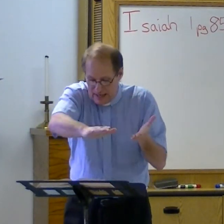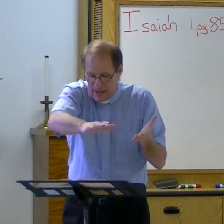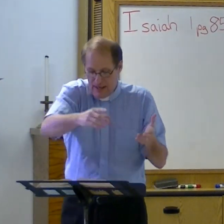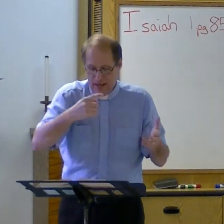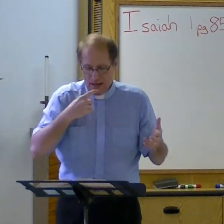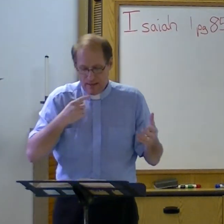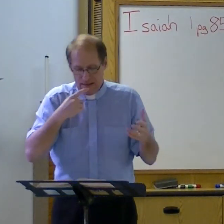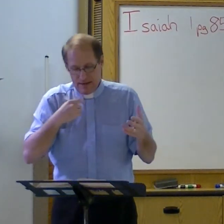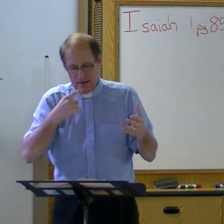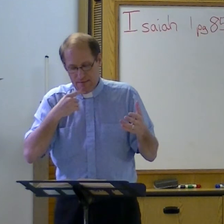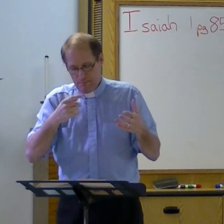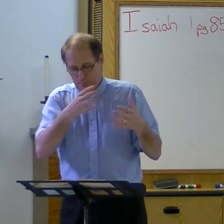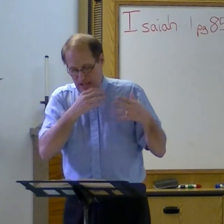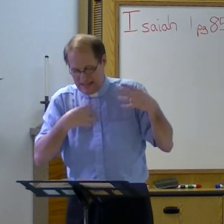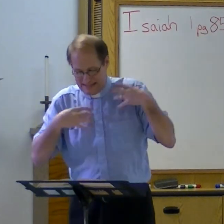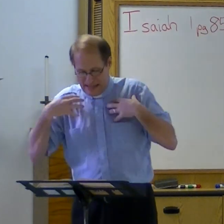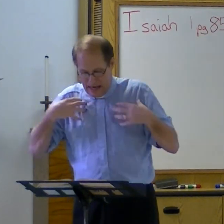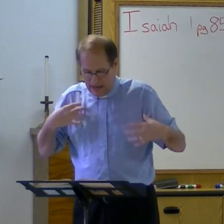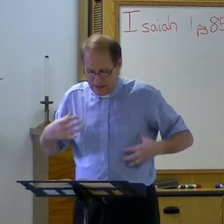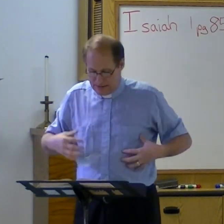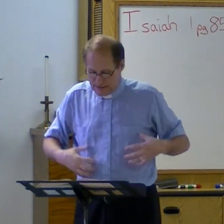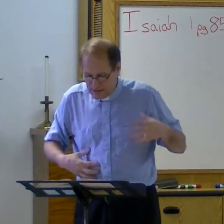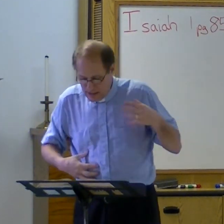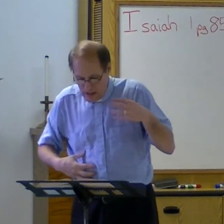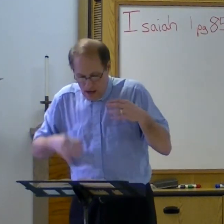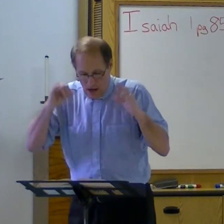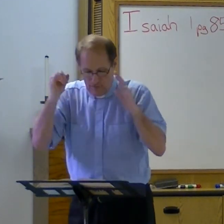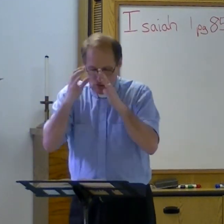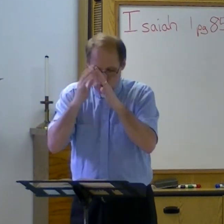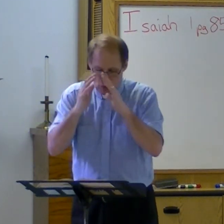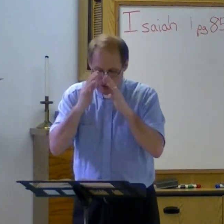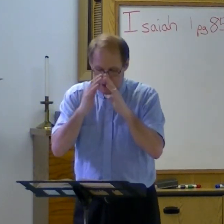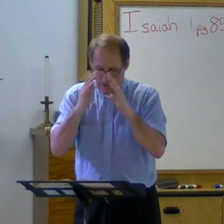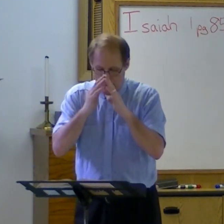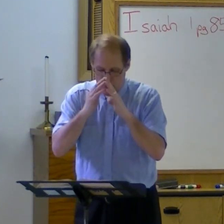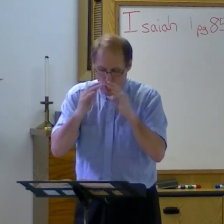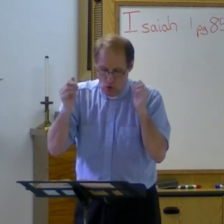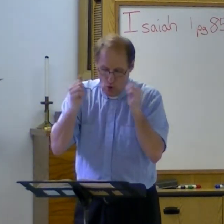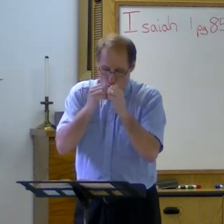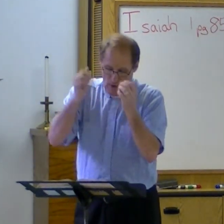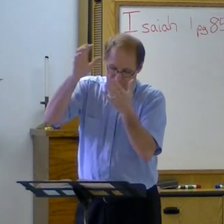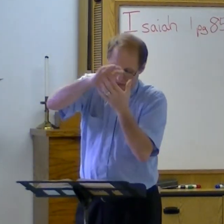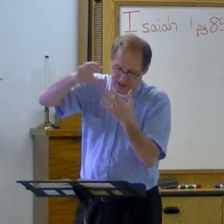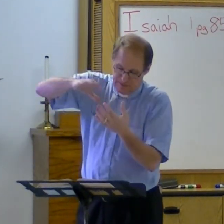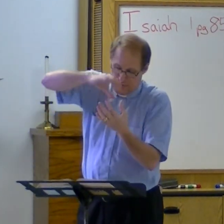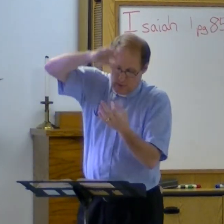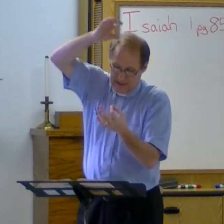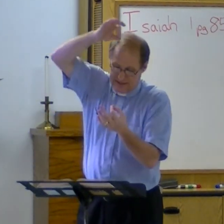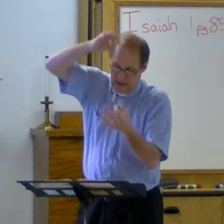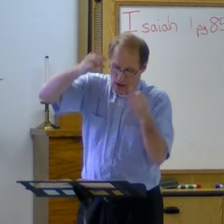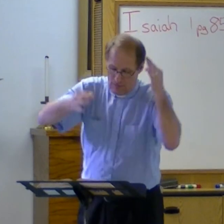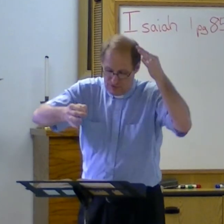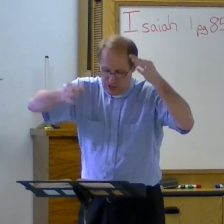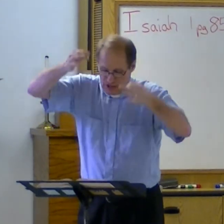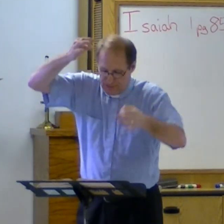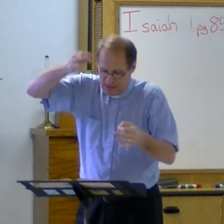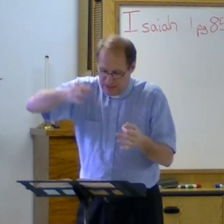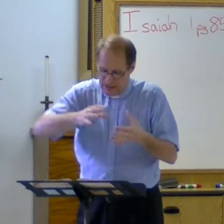clean the bloodstains of Jerusalem with the spirit of judgment,